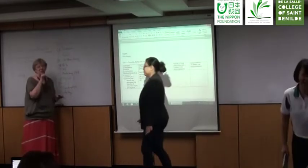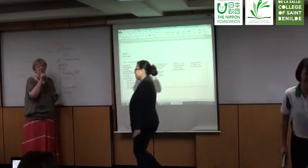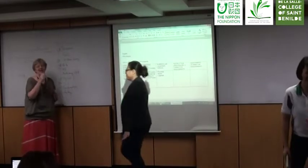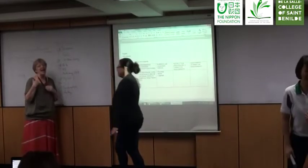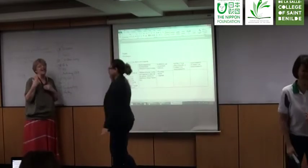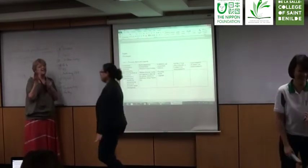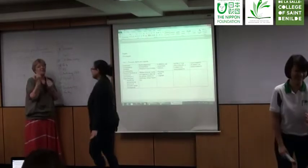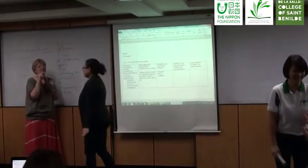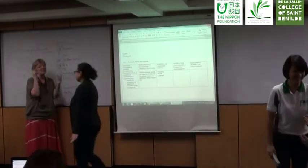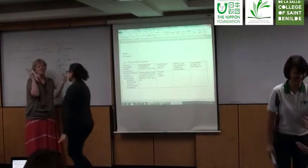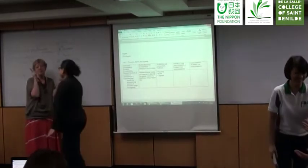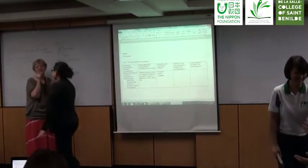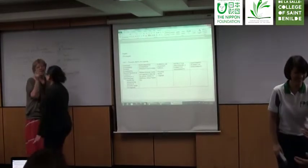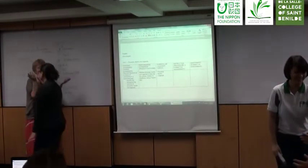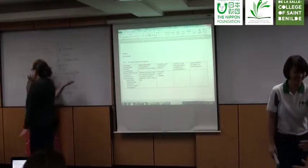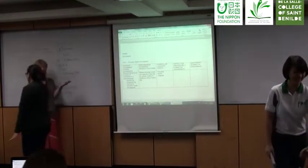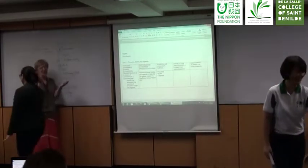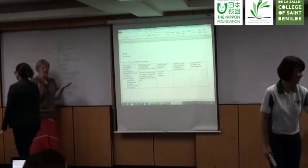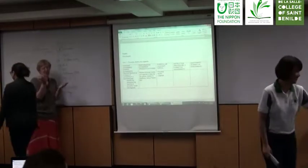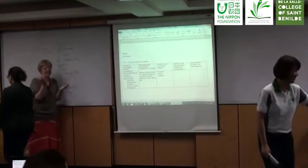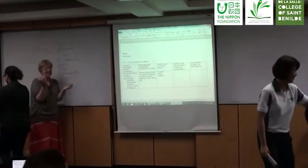You're not expecting.